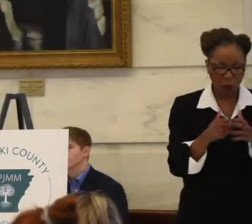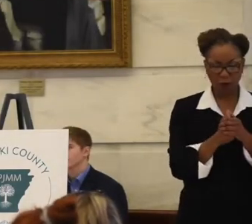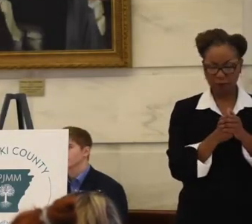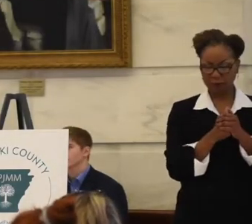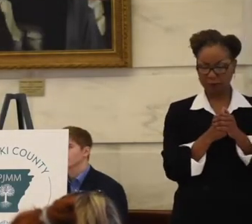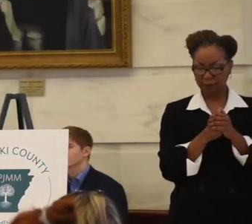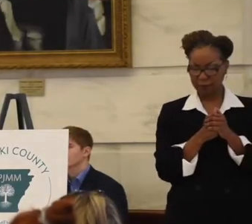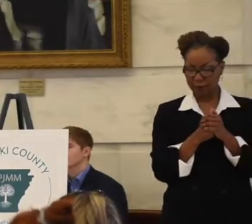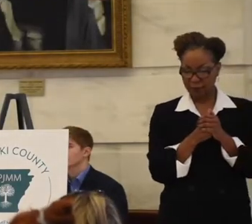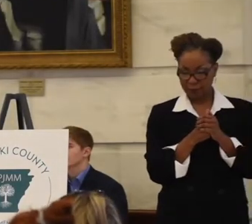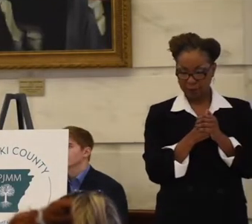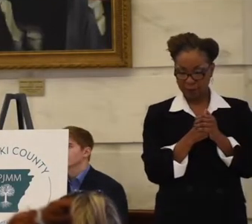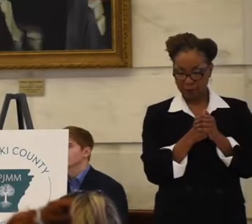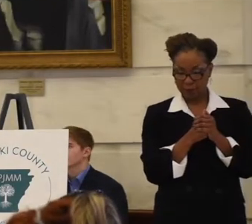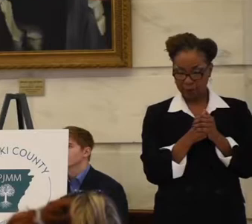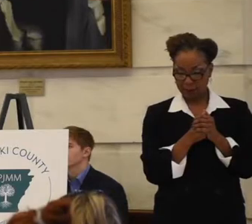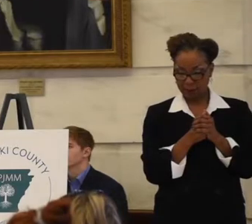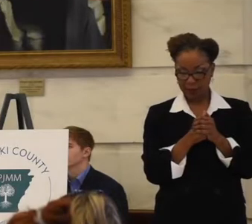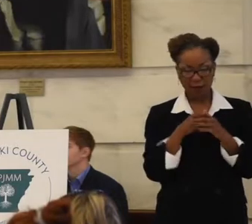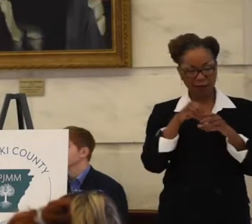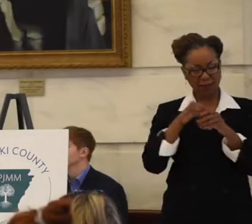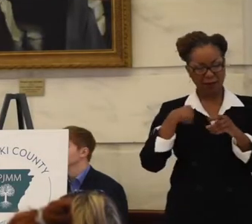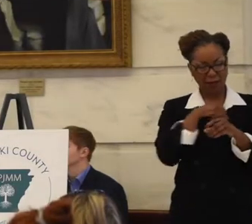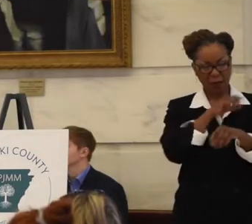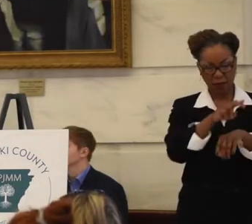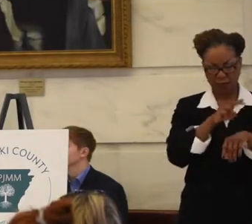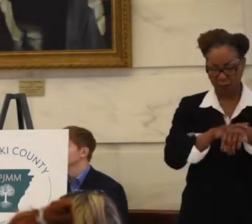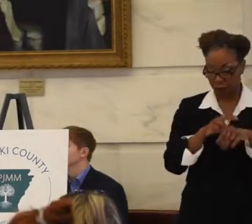hallowed throughout our nation.